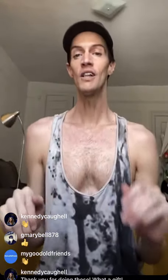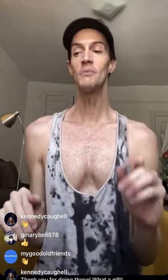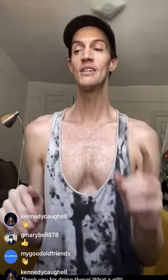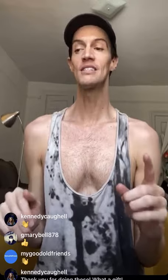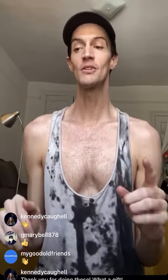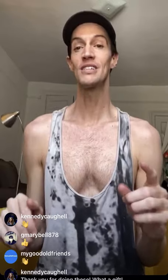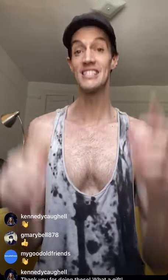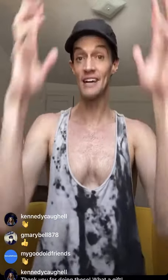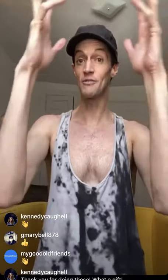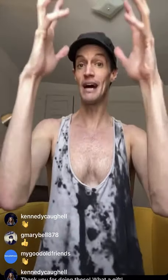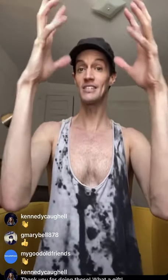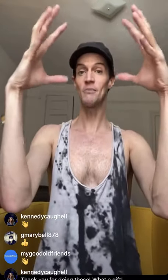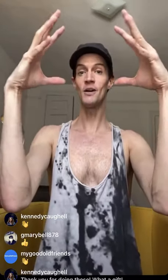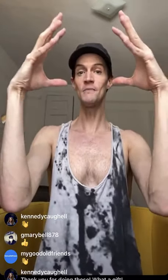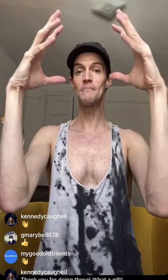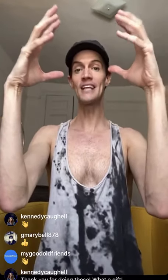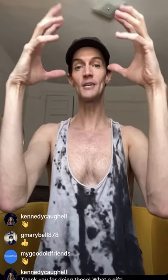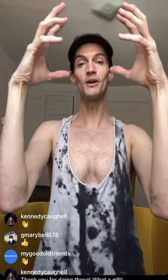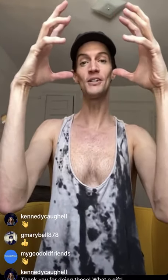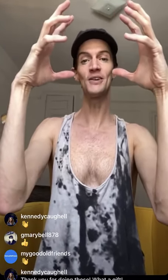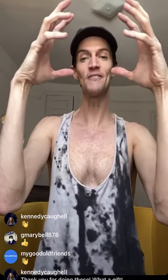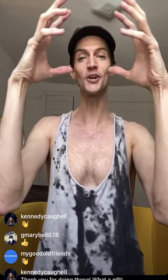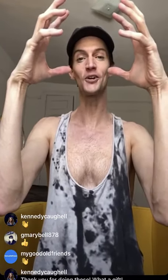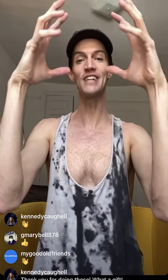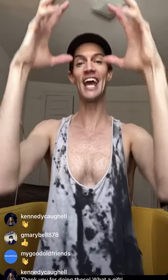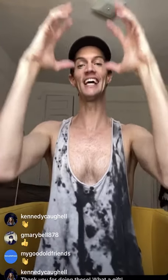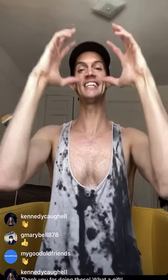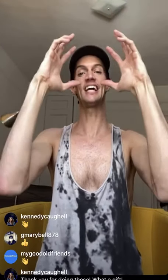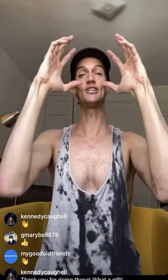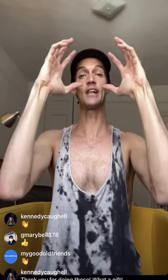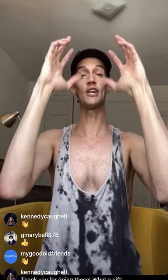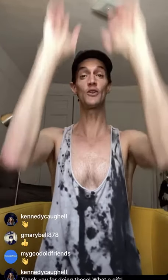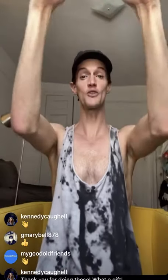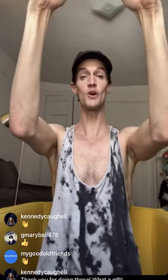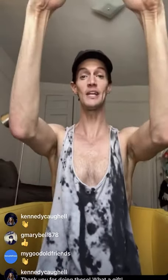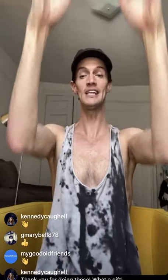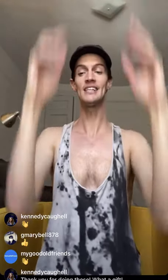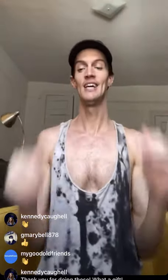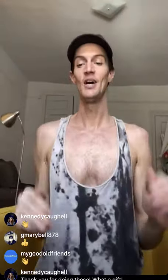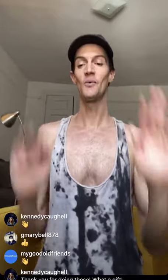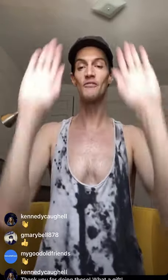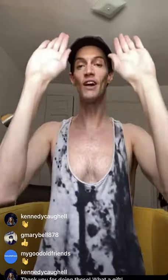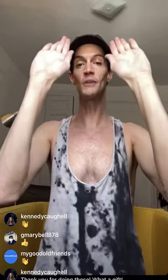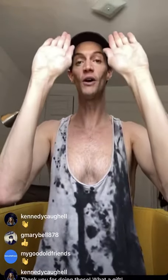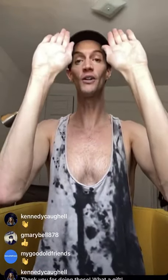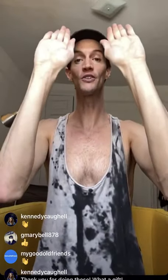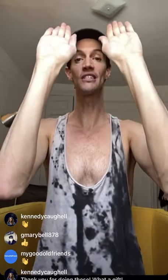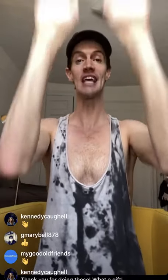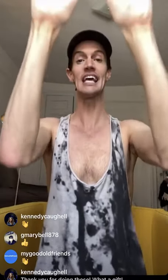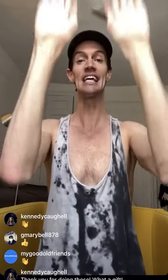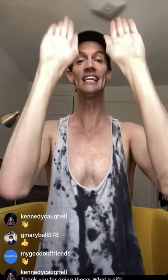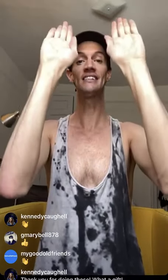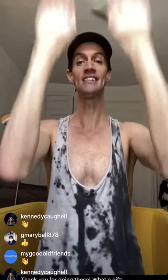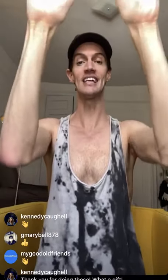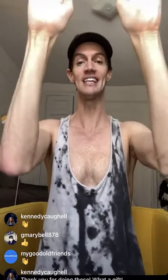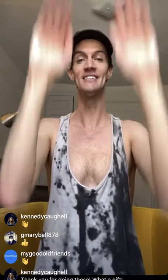is similar to the sign for basketball, but basketball, you have a curved hand and you're throwing it, where volleyball, you're just like hitting.